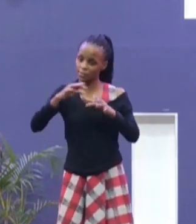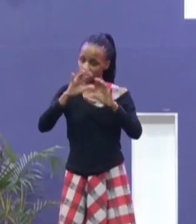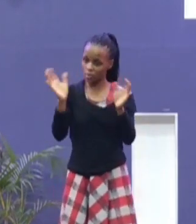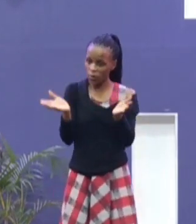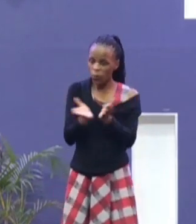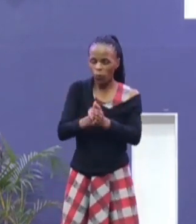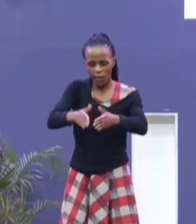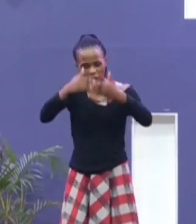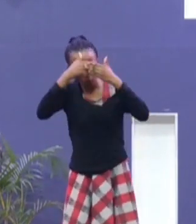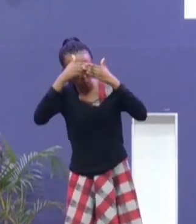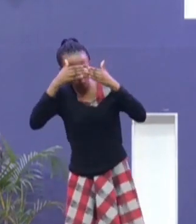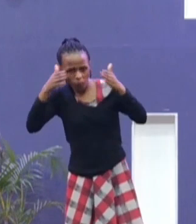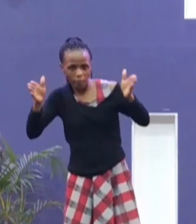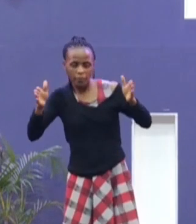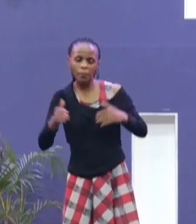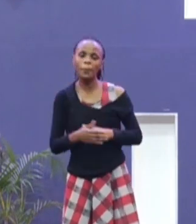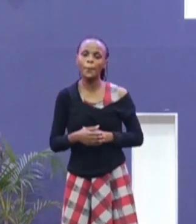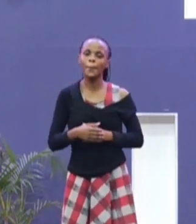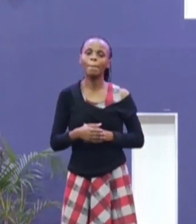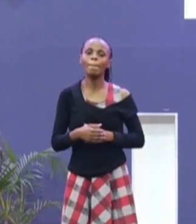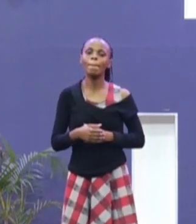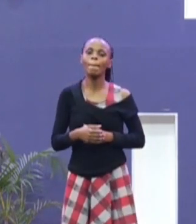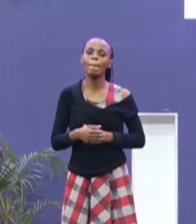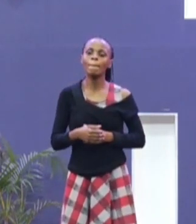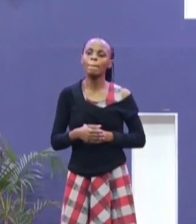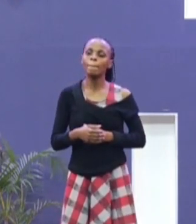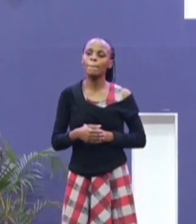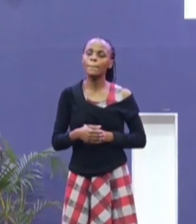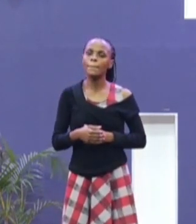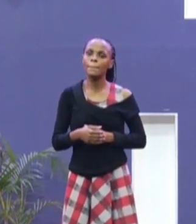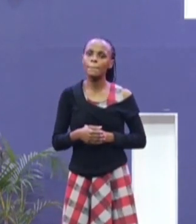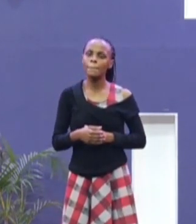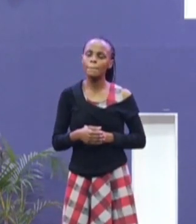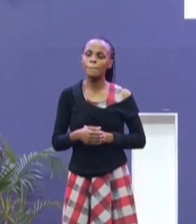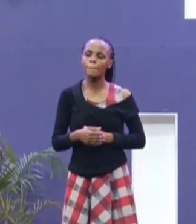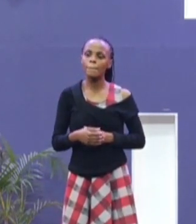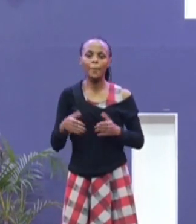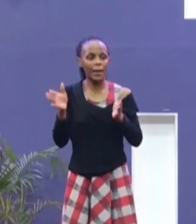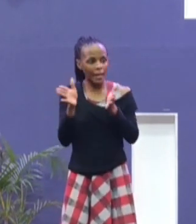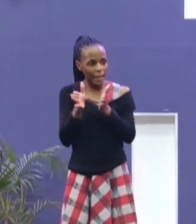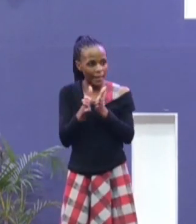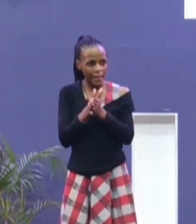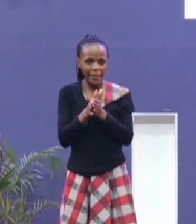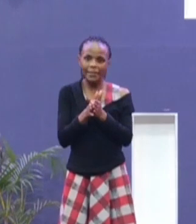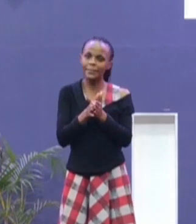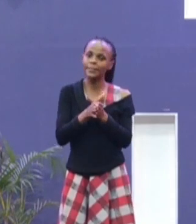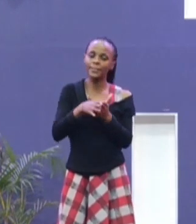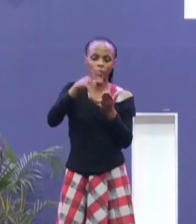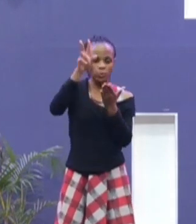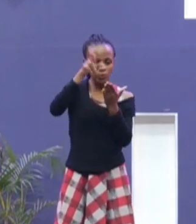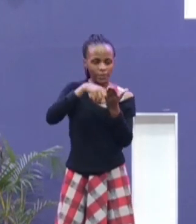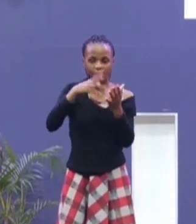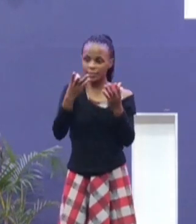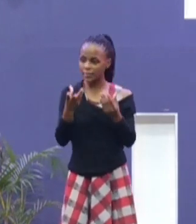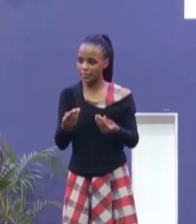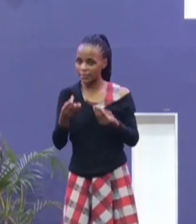opens up. Ense yomo yone yegulao. And then deliverance becomes easy. Awo kusuma nekufuka kwangu.